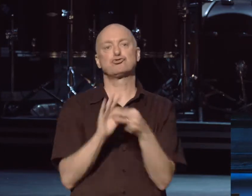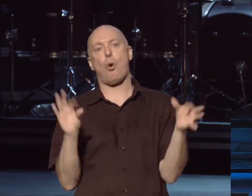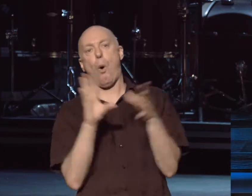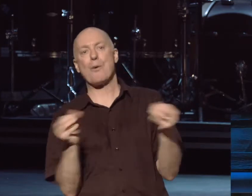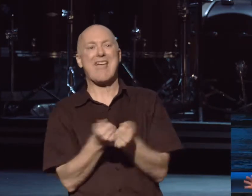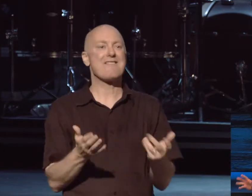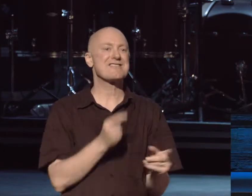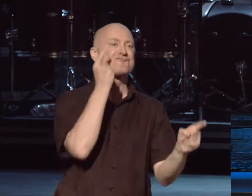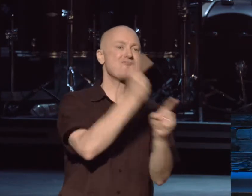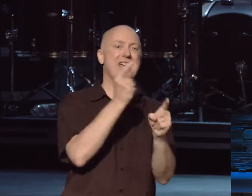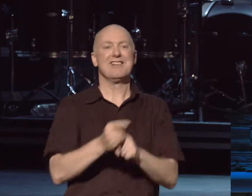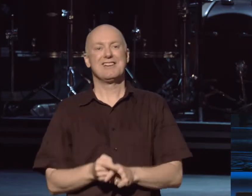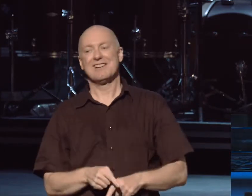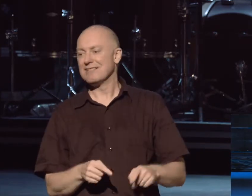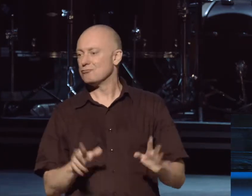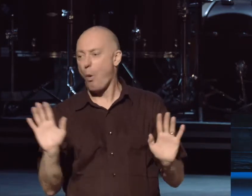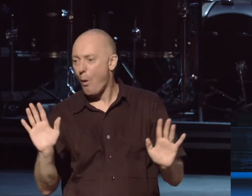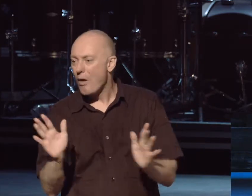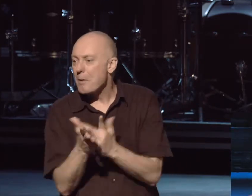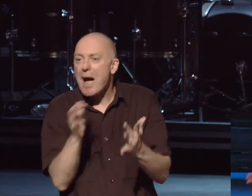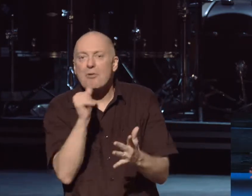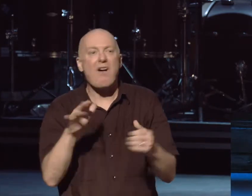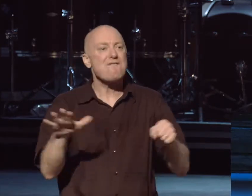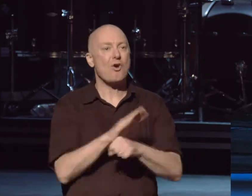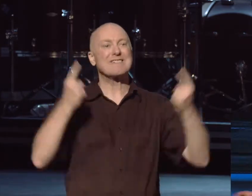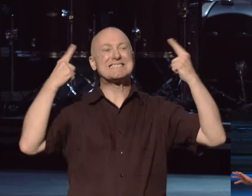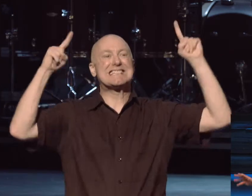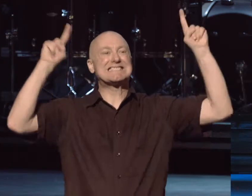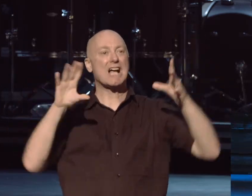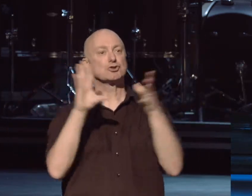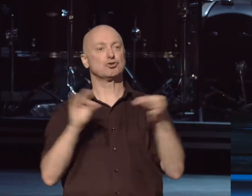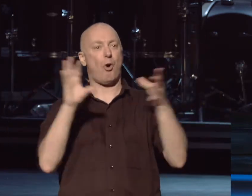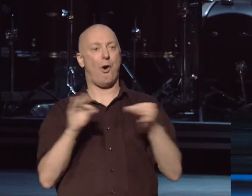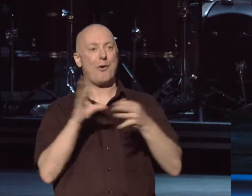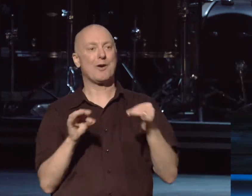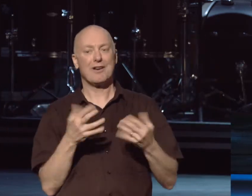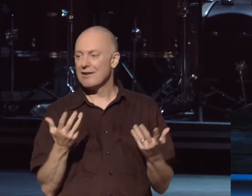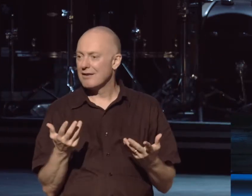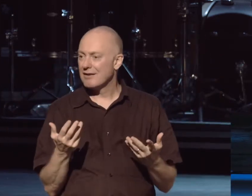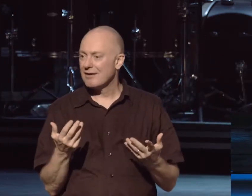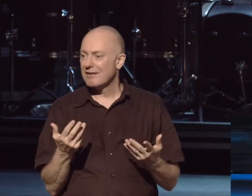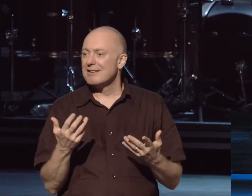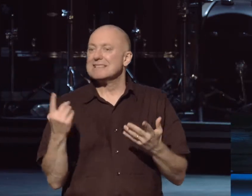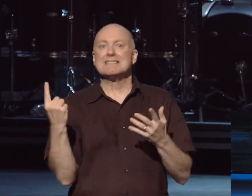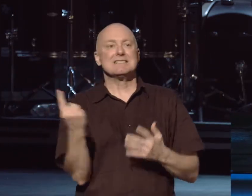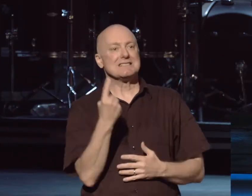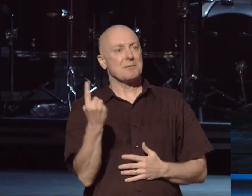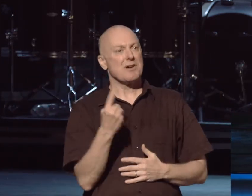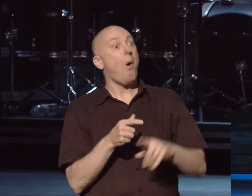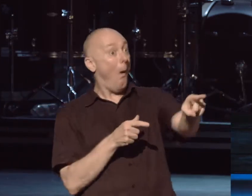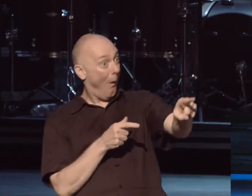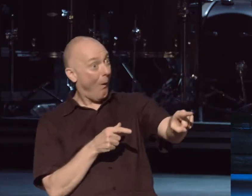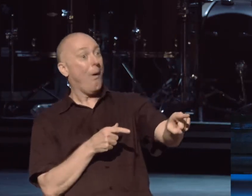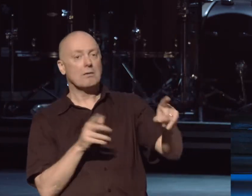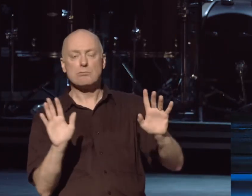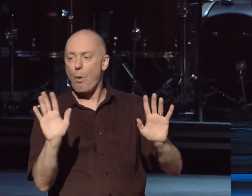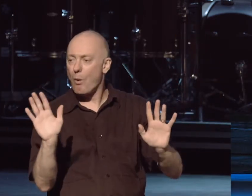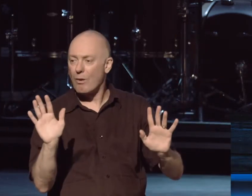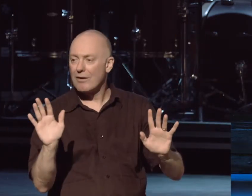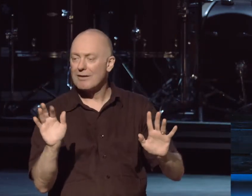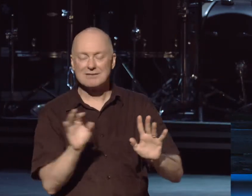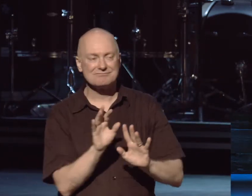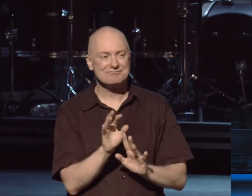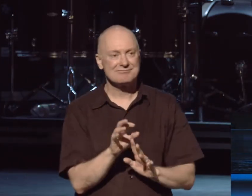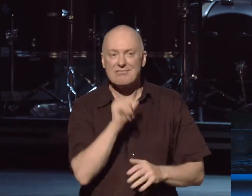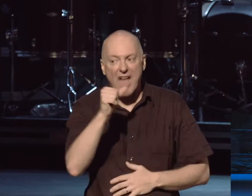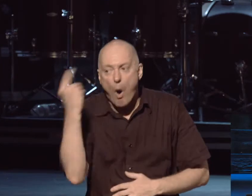stories of people who did everything right. The Bible is not just full of success stories that we read over and over again. In some way, we'd be inspired. But at the end of the day,